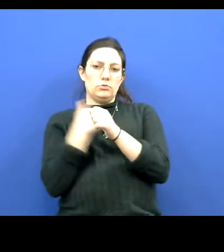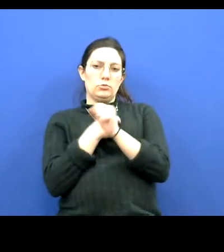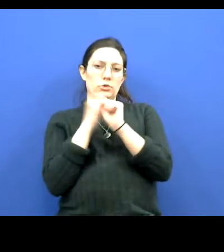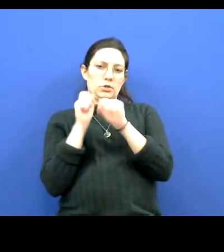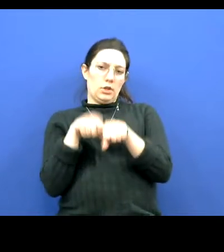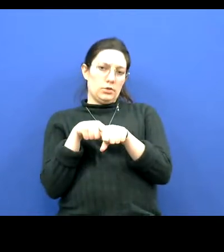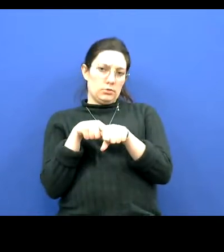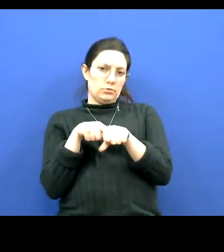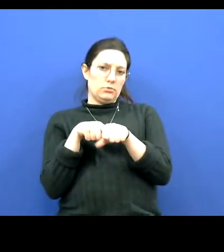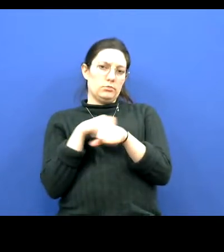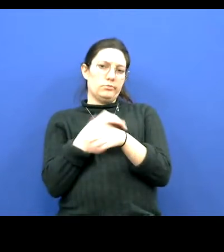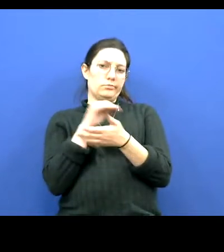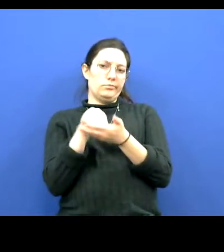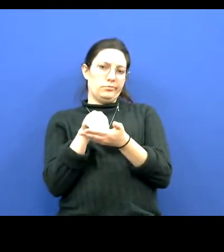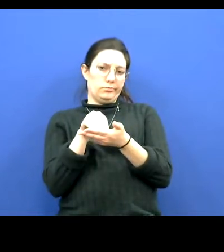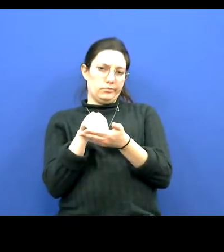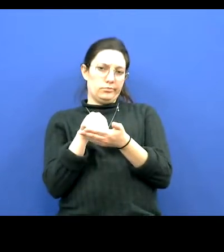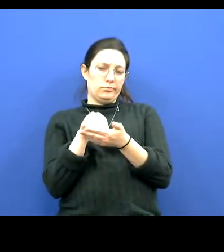avoid